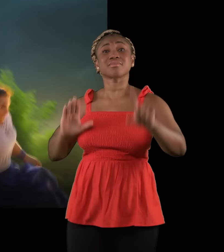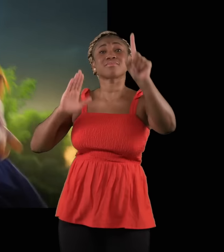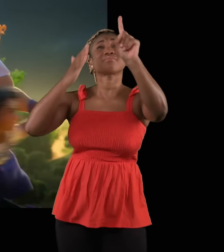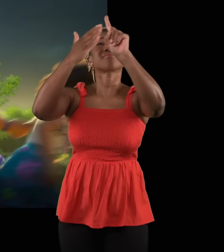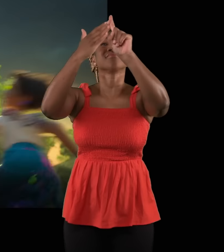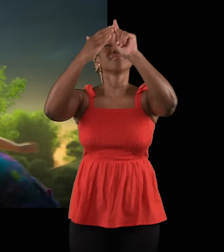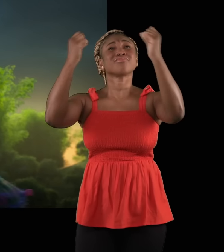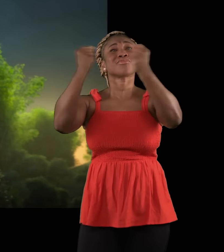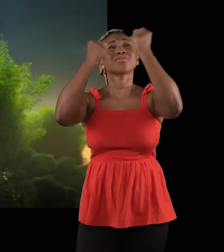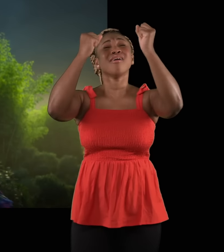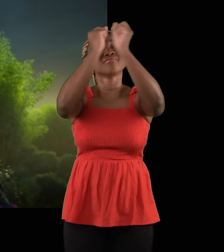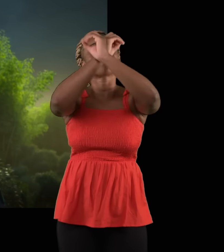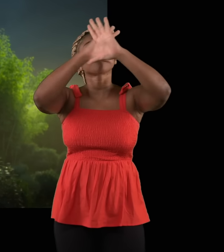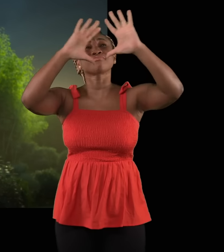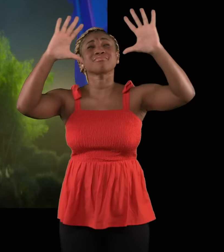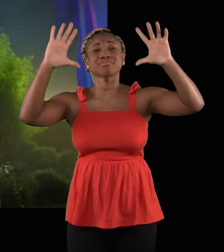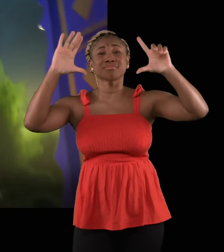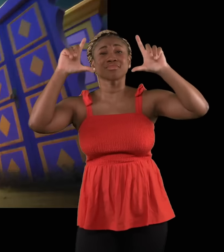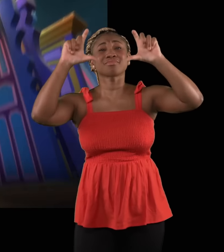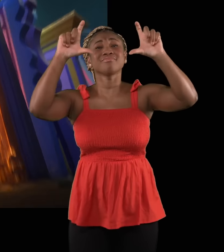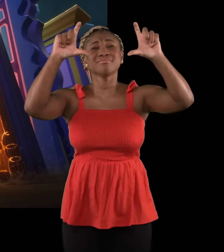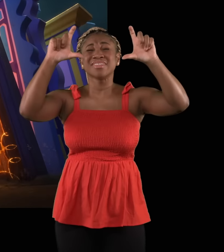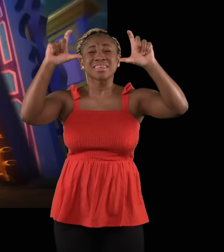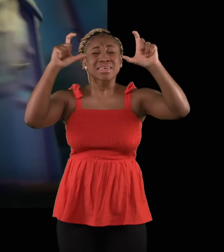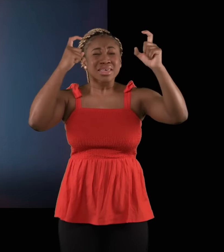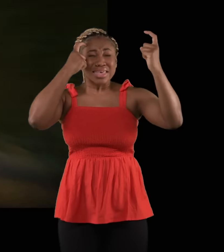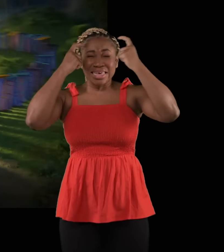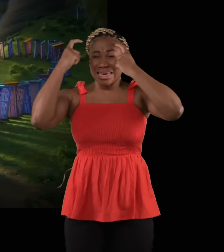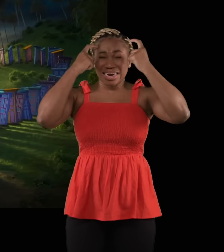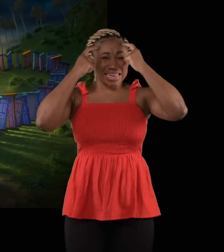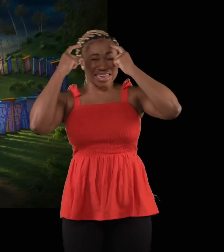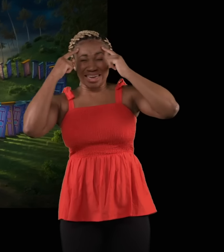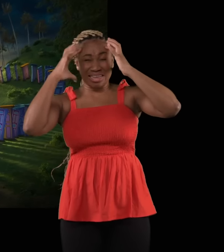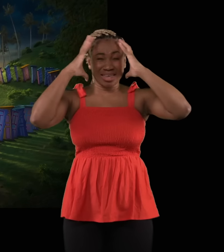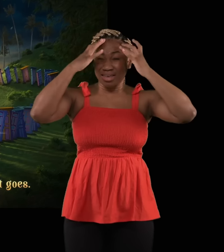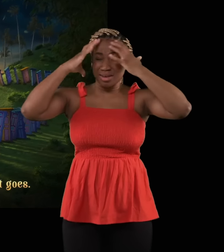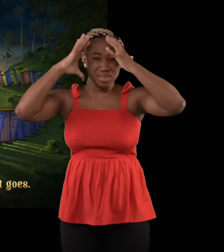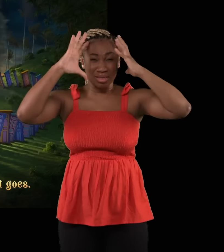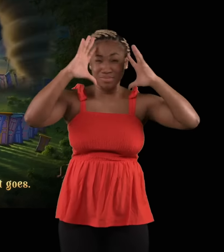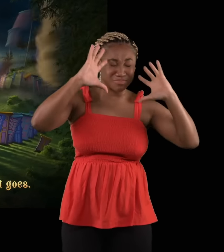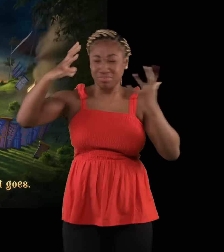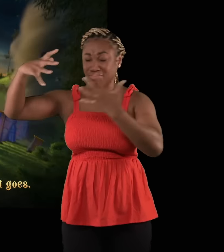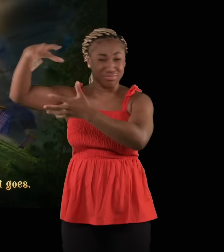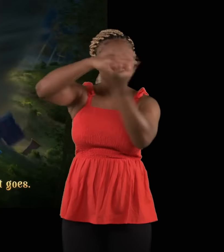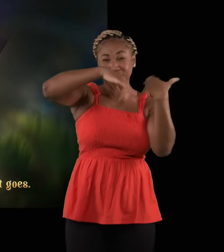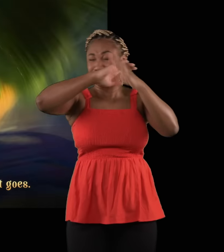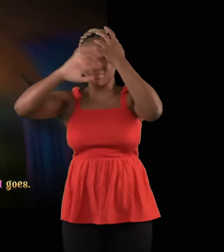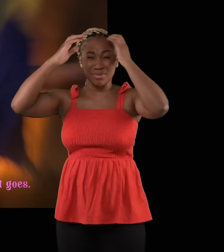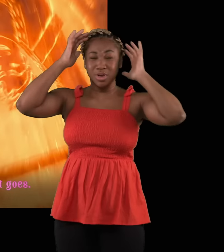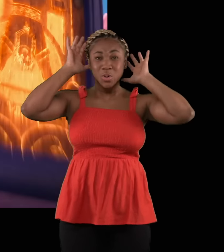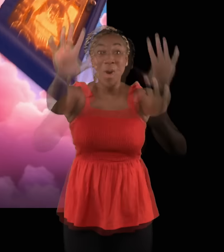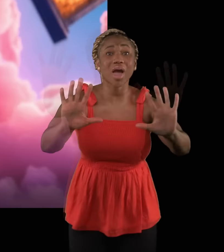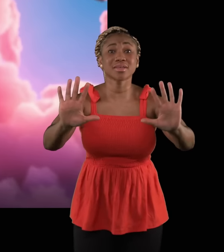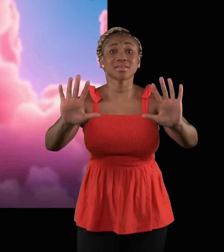I think about my purpose. Can I somehow preserve this? Line up the dominoes. The light wind blows. You try to stop it down for it but out